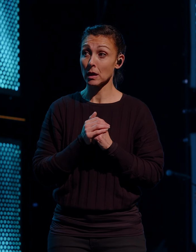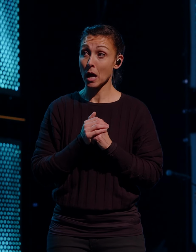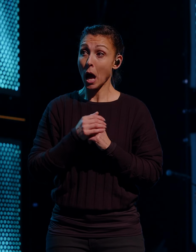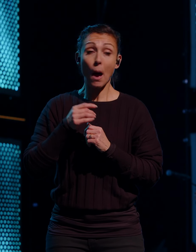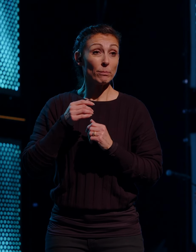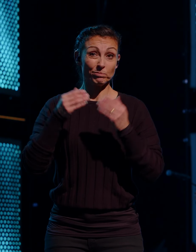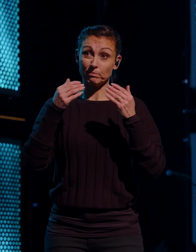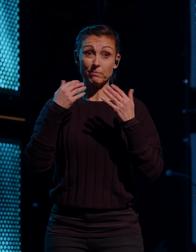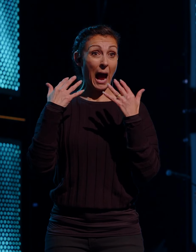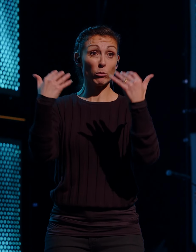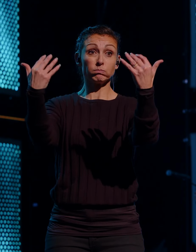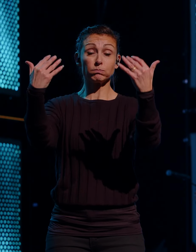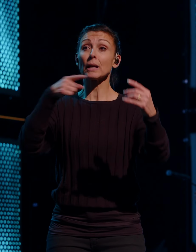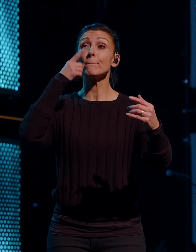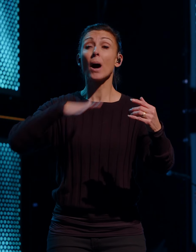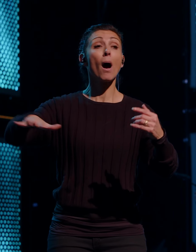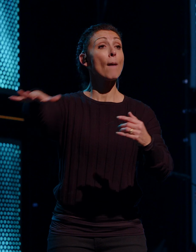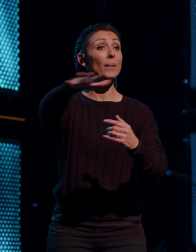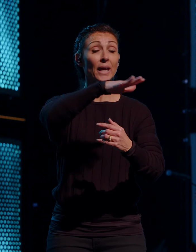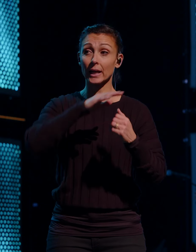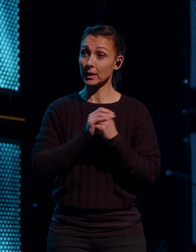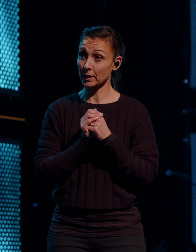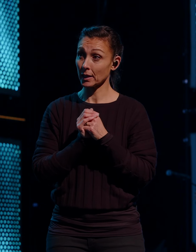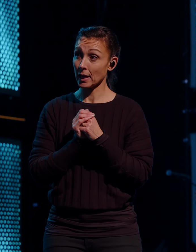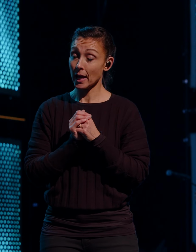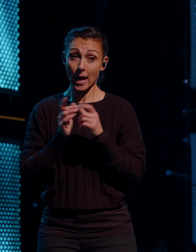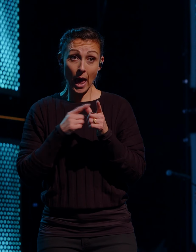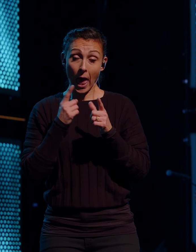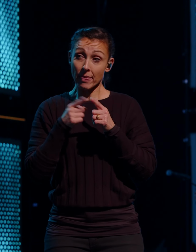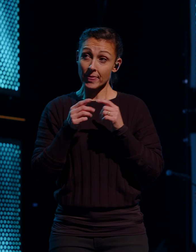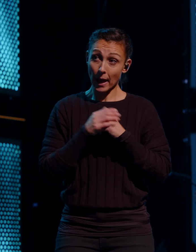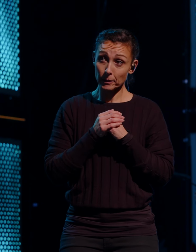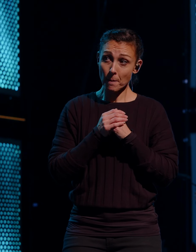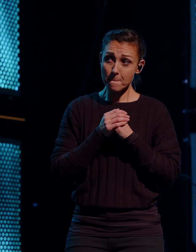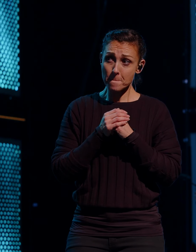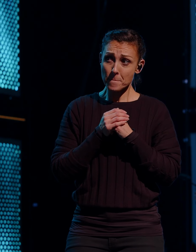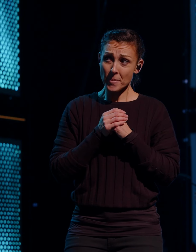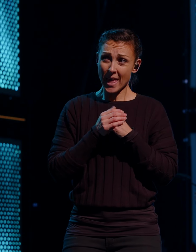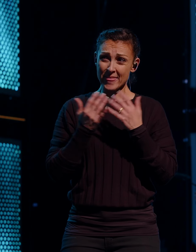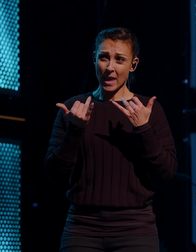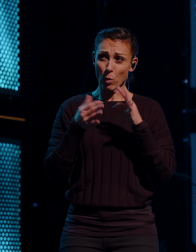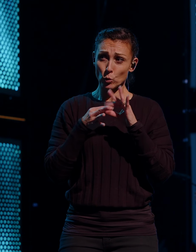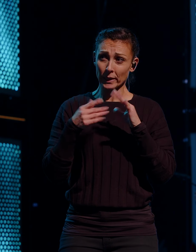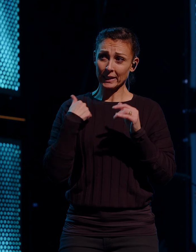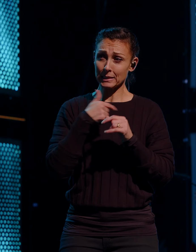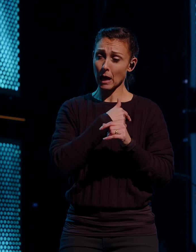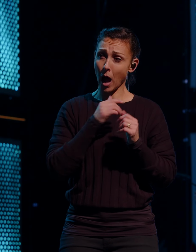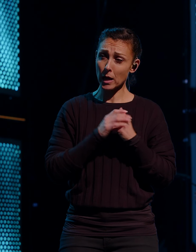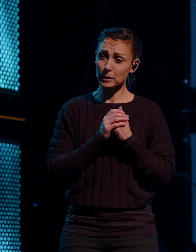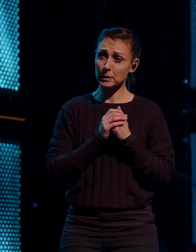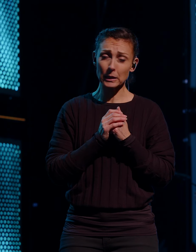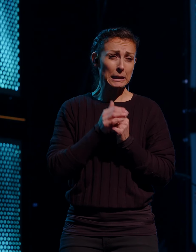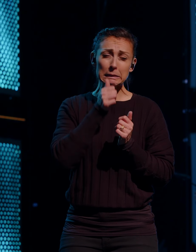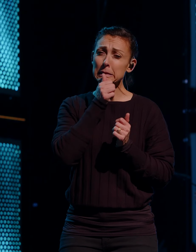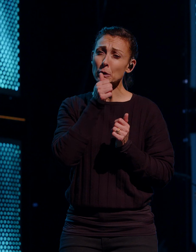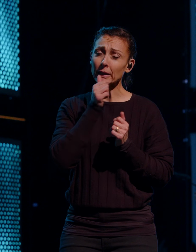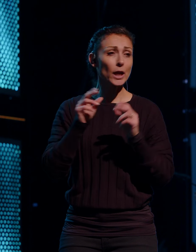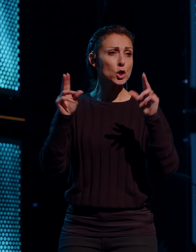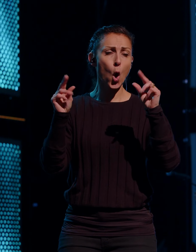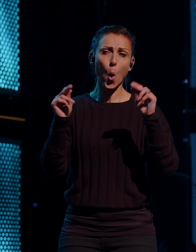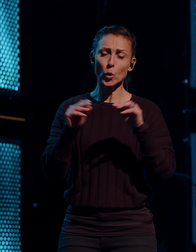have thrown us into prison, and do they now throw us out secretly? No, let them come themselves and take us